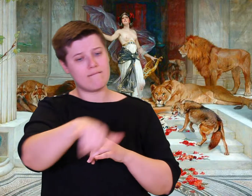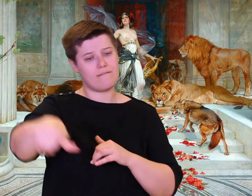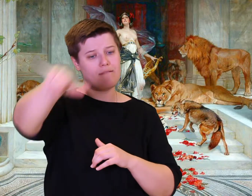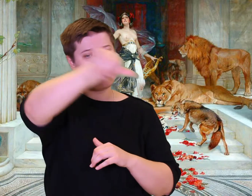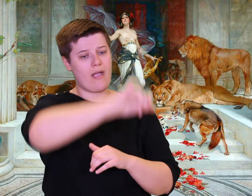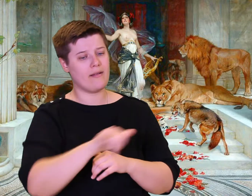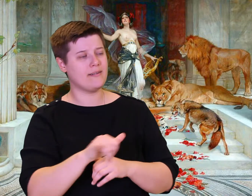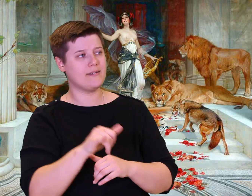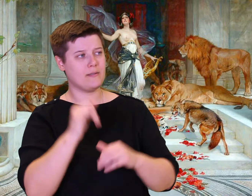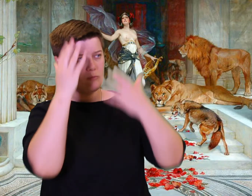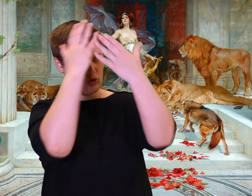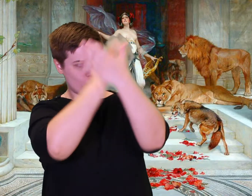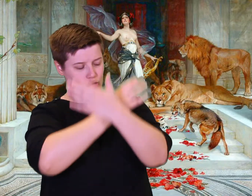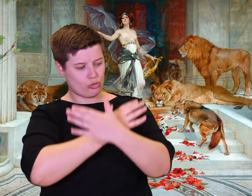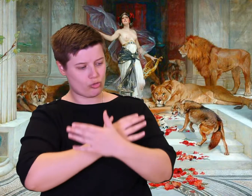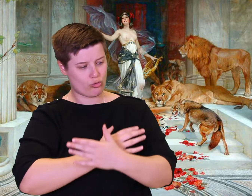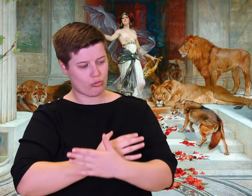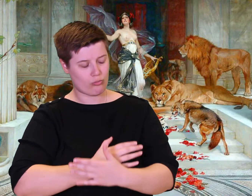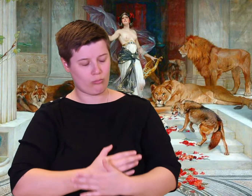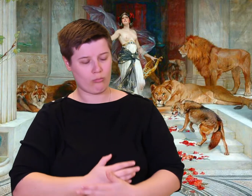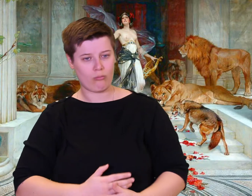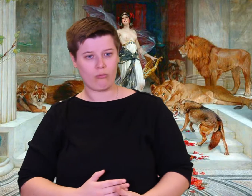My men are also desperate to leave.